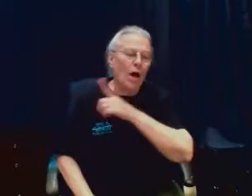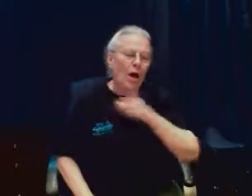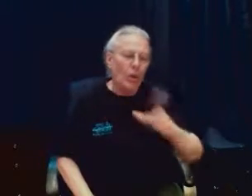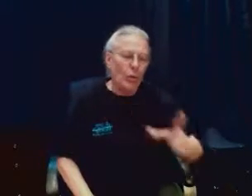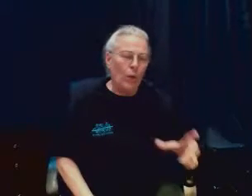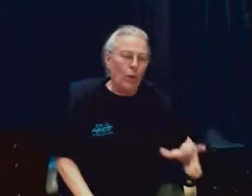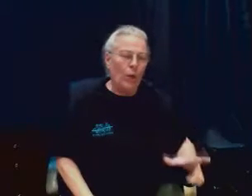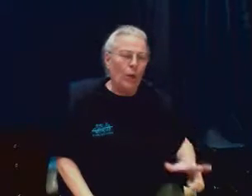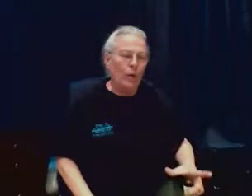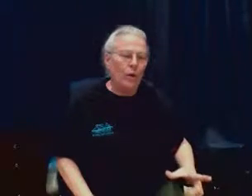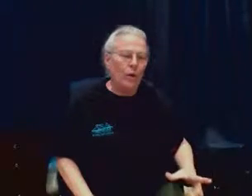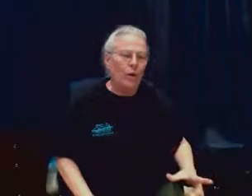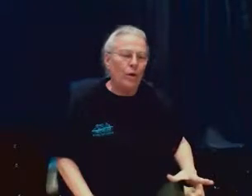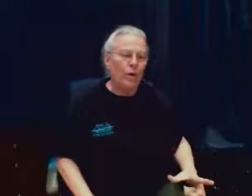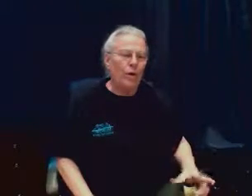my Lord,